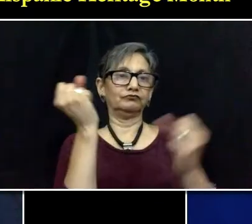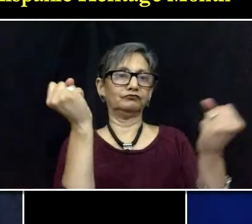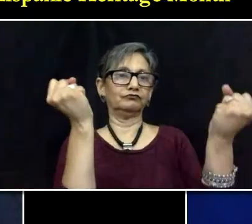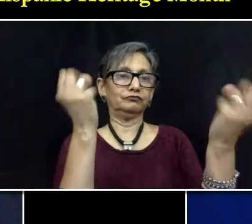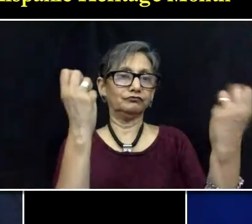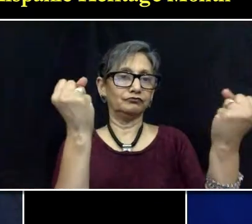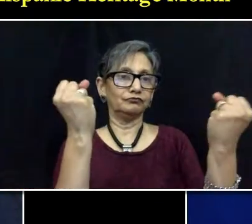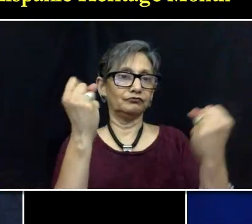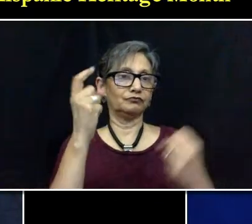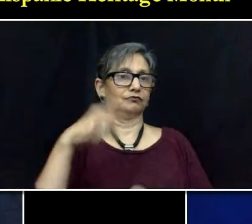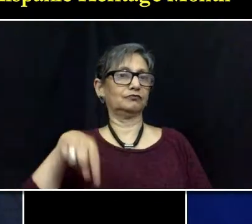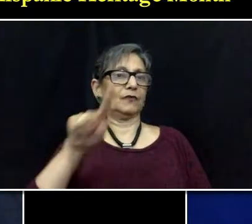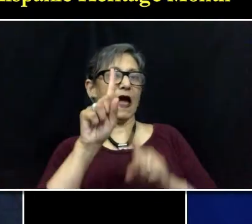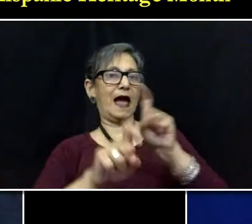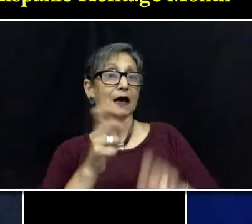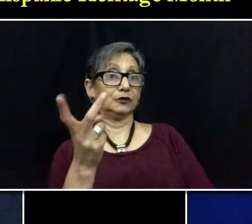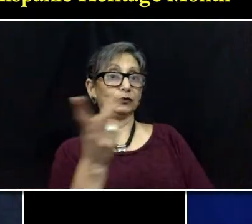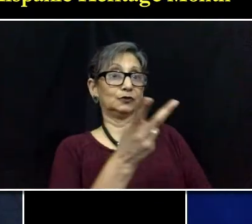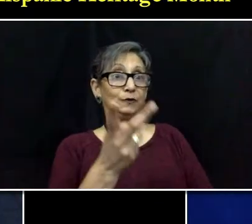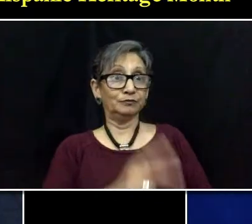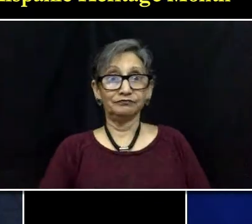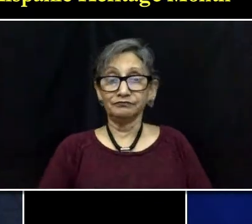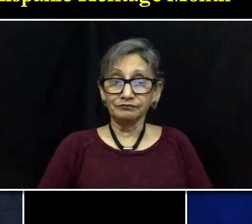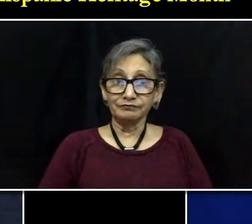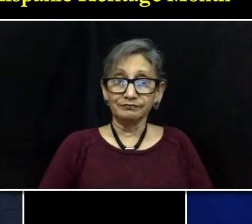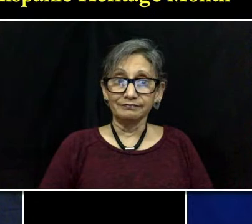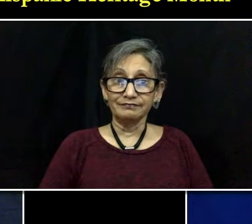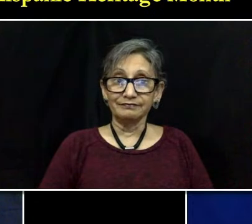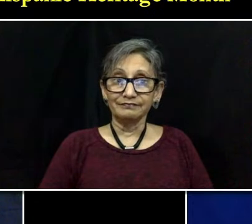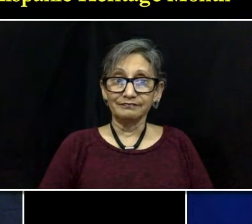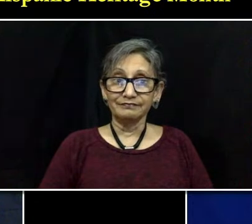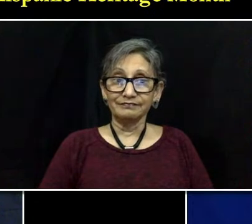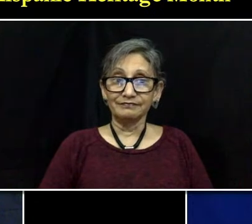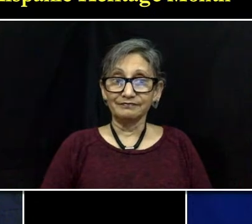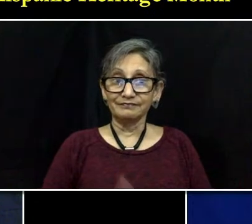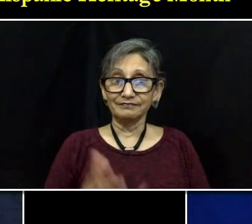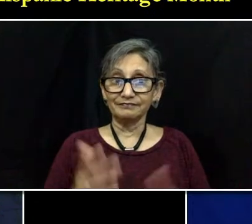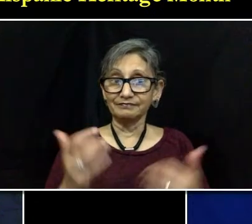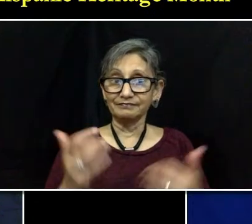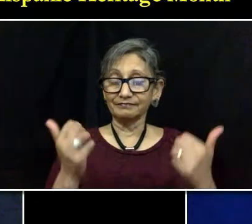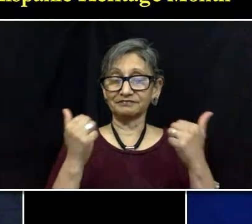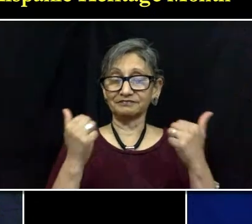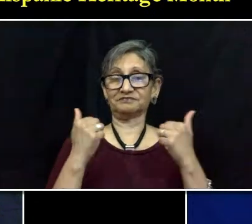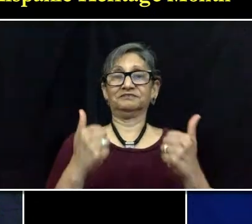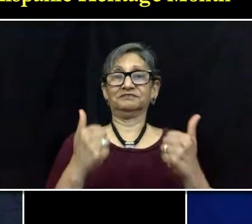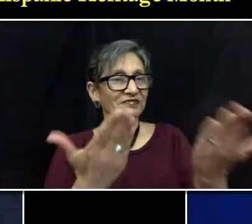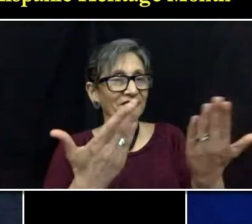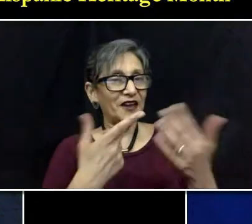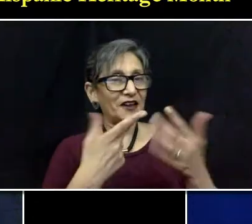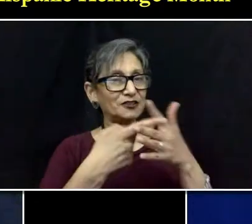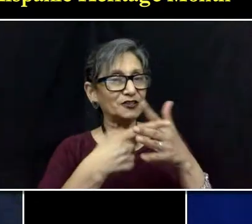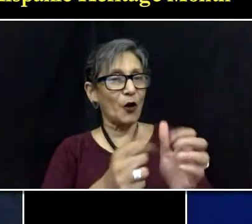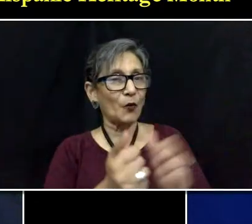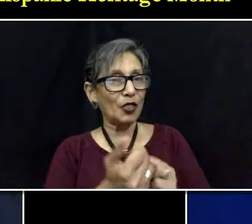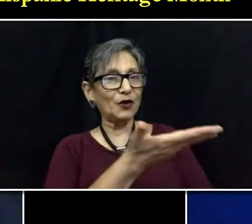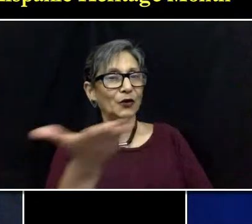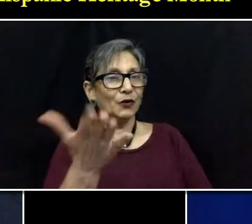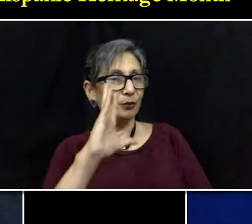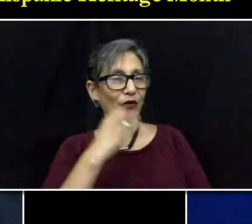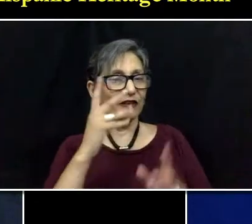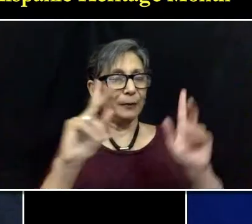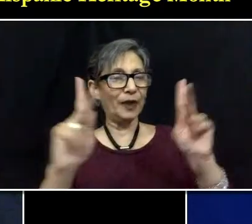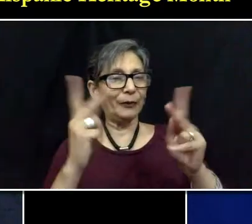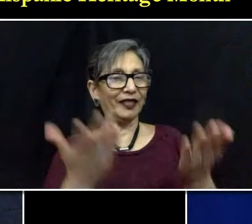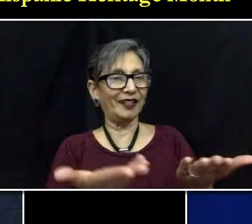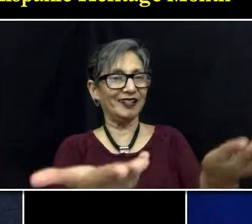you guys can go ahead and sign your questions into Zoom once we get to the Q&As. You can ask our two wonderful presenters any questions you'd like.